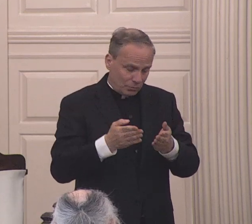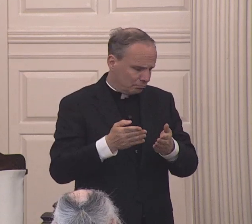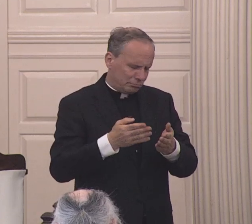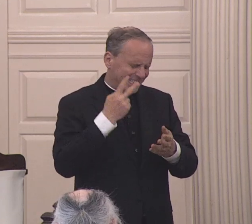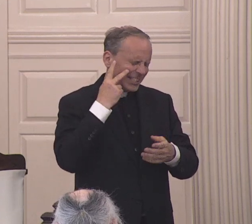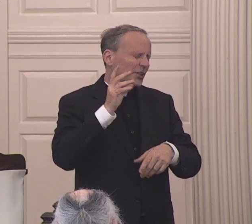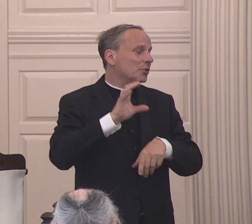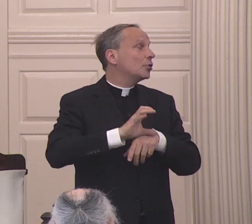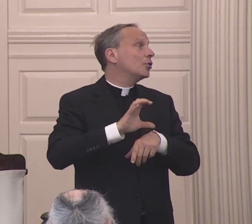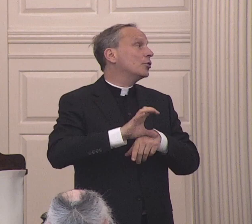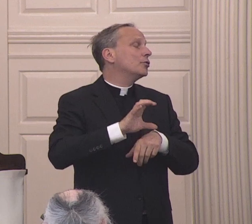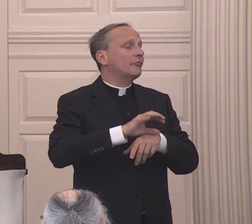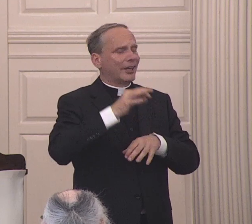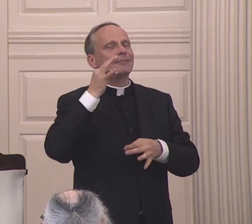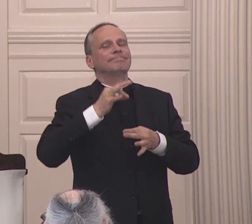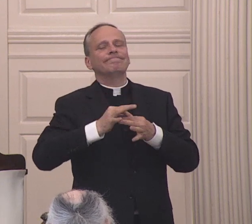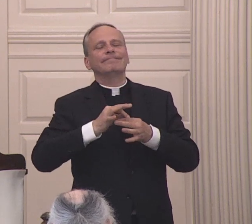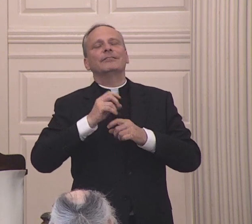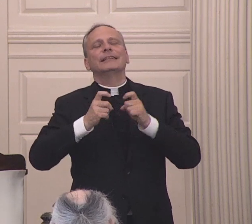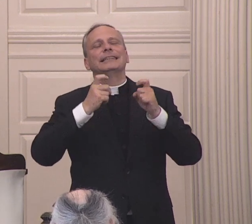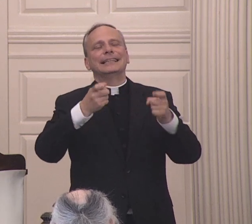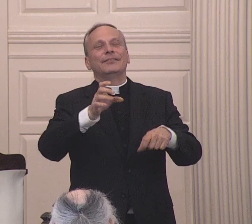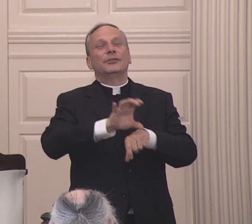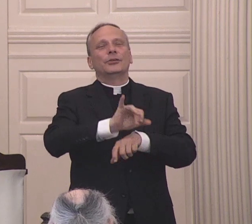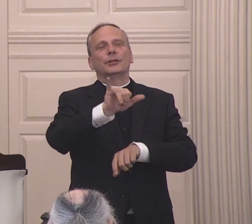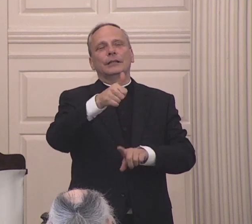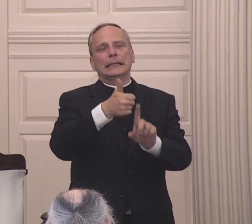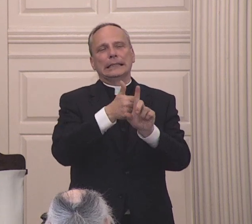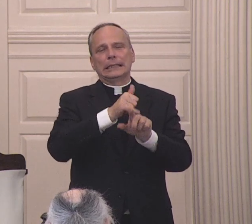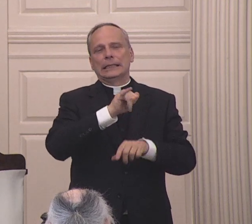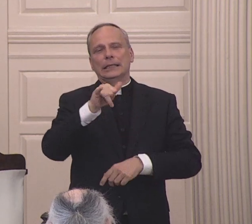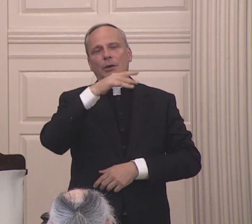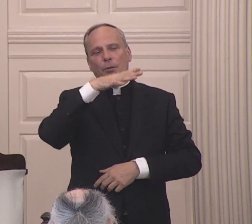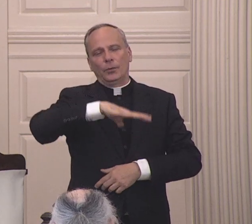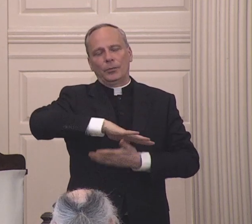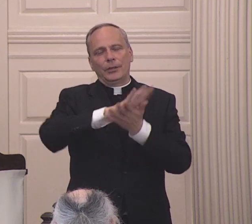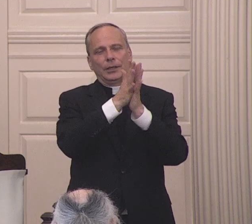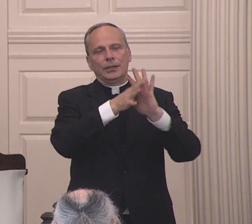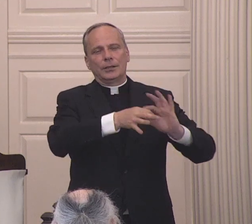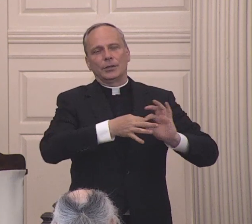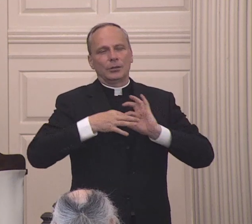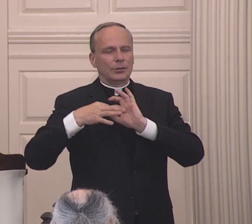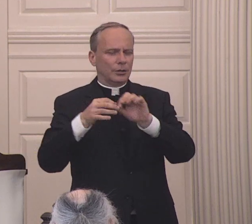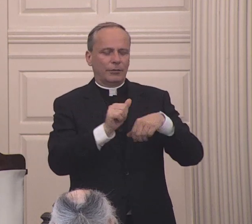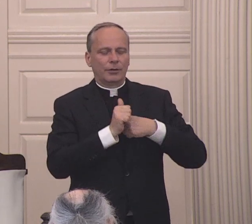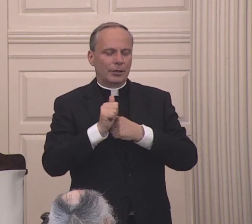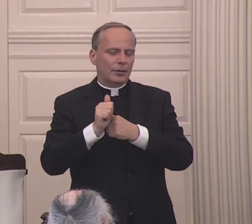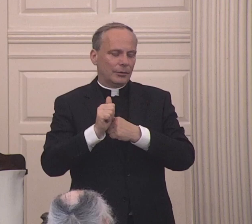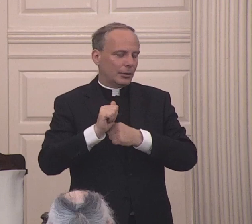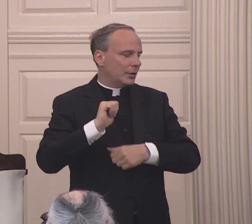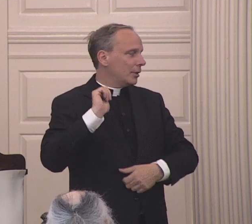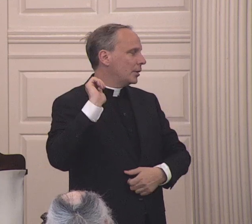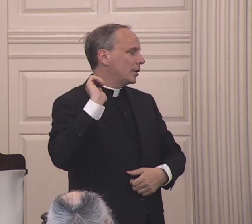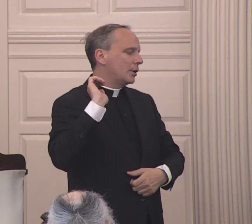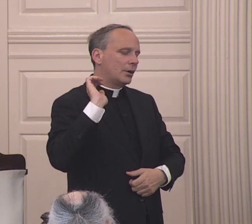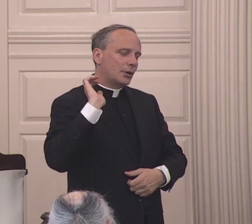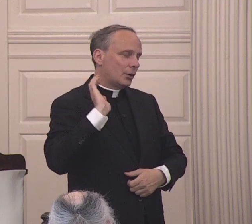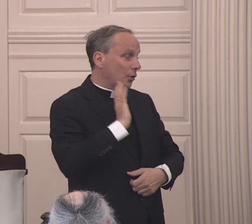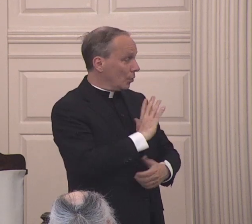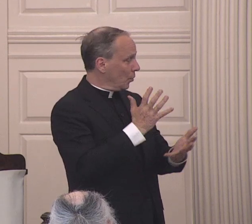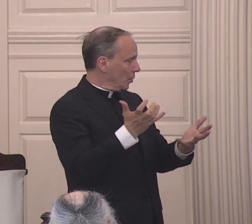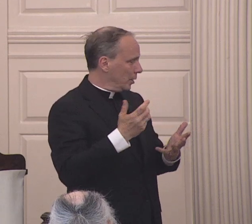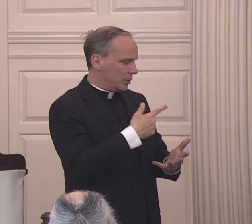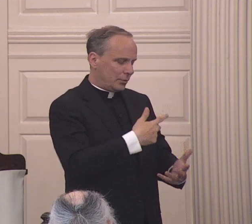but on the faith of your church, and graciously grant her peace and unity in accordance with your will, who live and